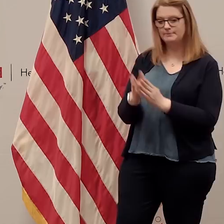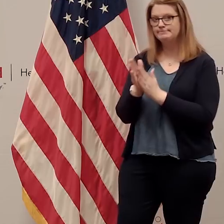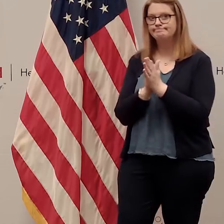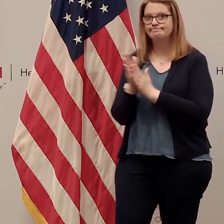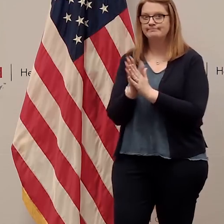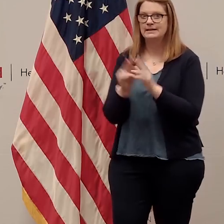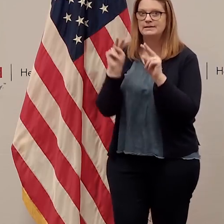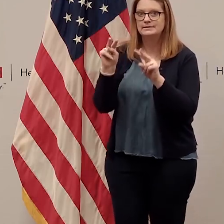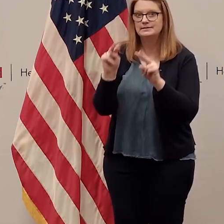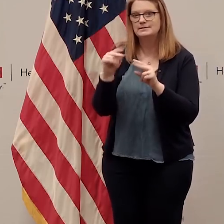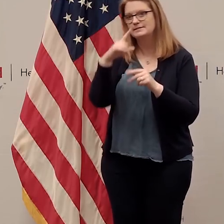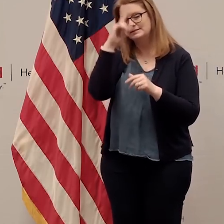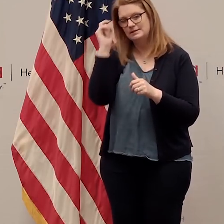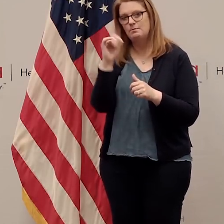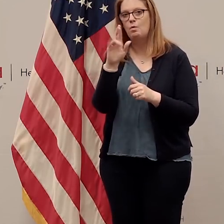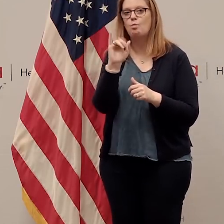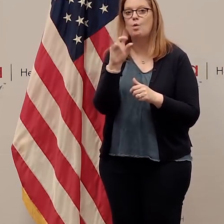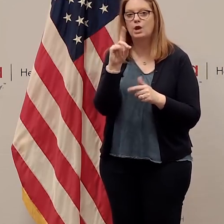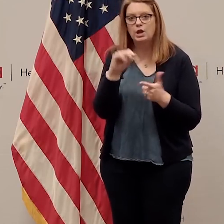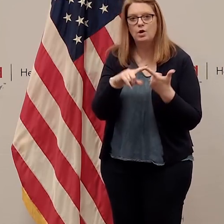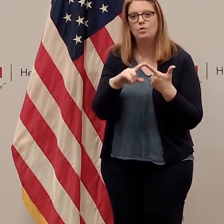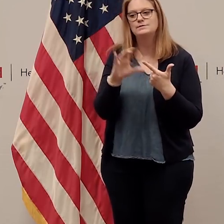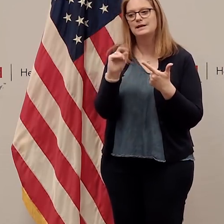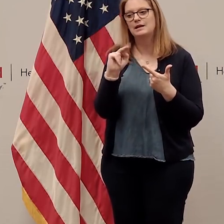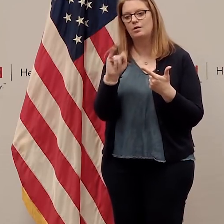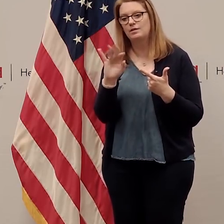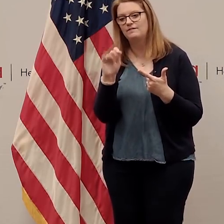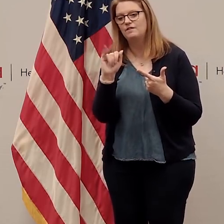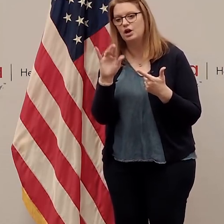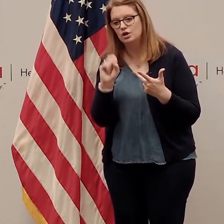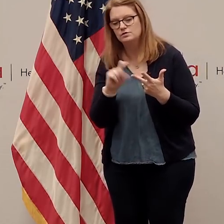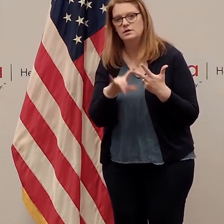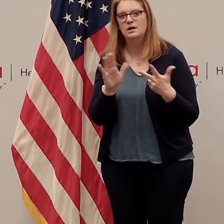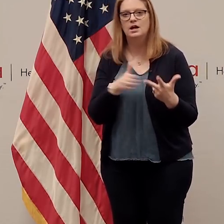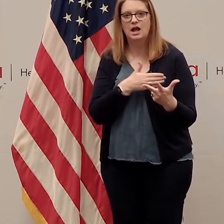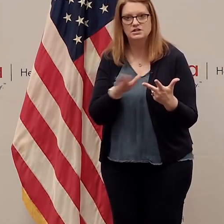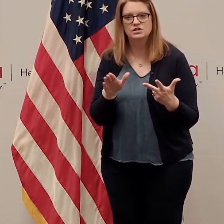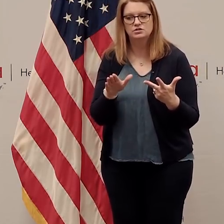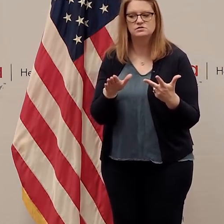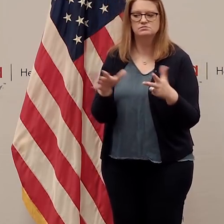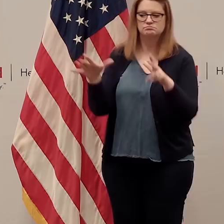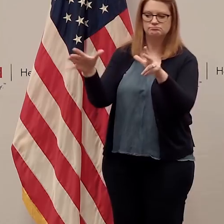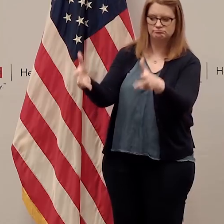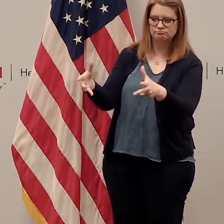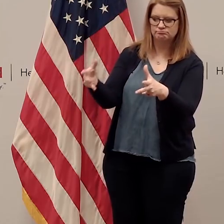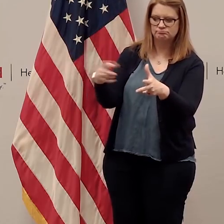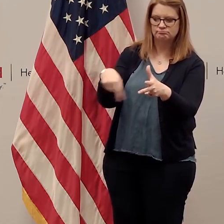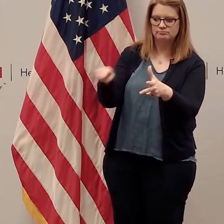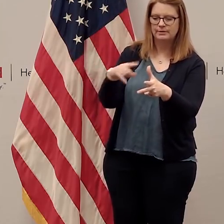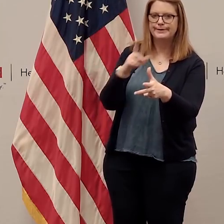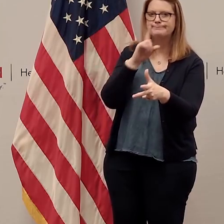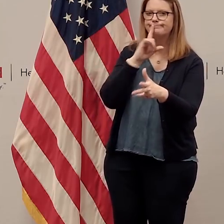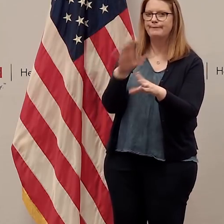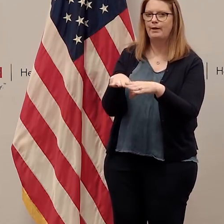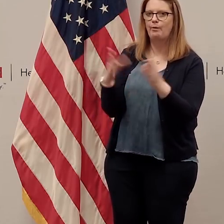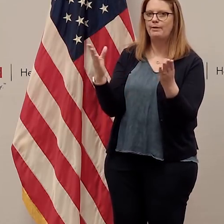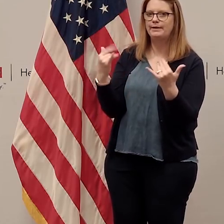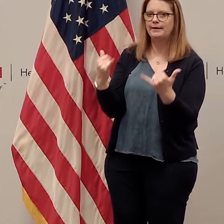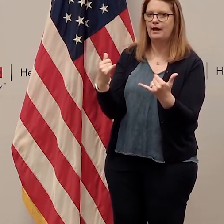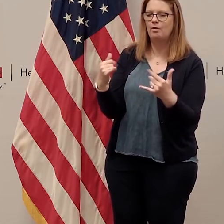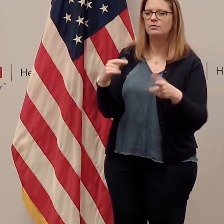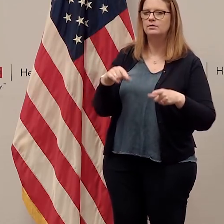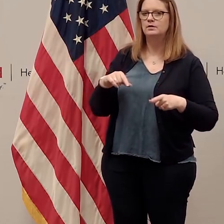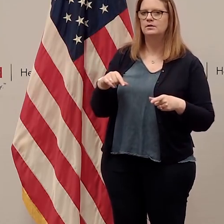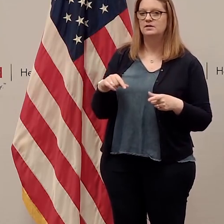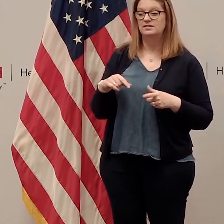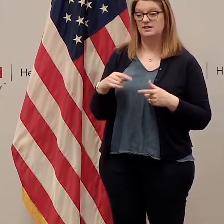looking at rodeos, county fairs, concerts, that's a whole nother set of things that we're not talking about reopening right now, because that's where you